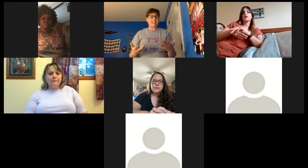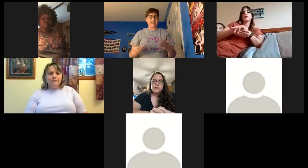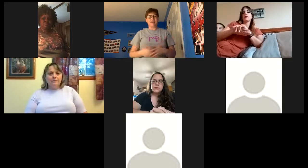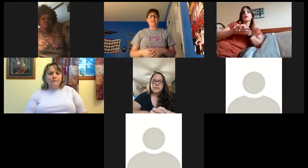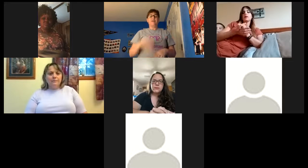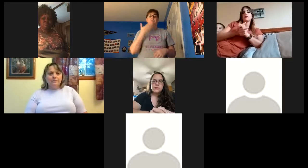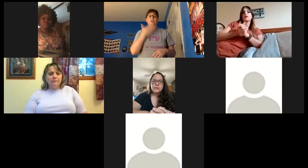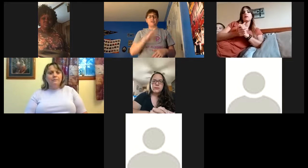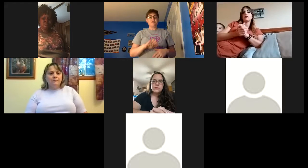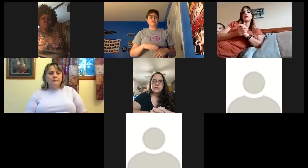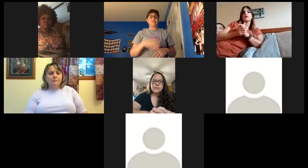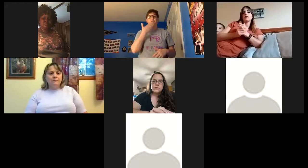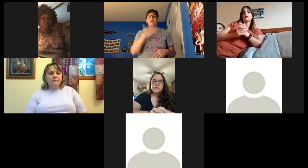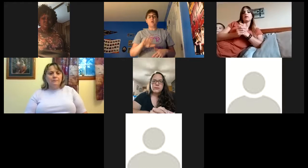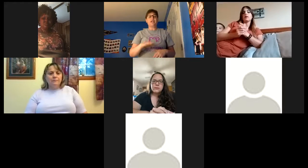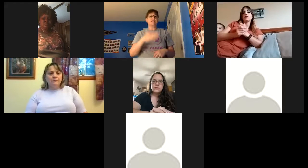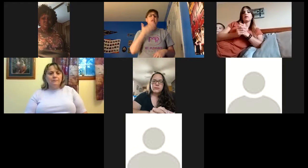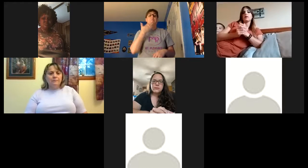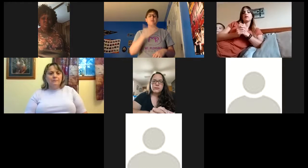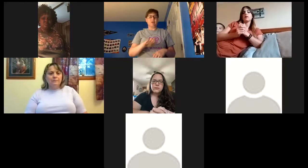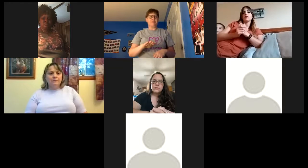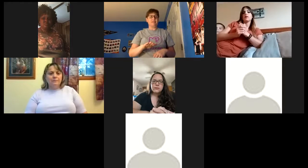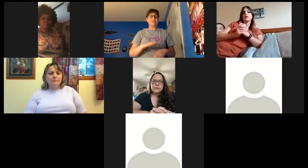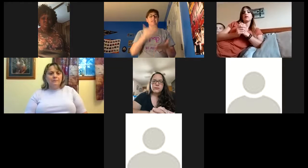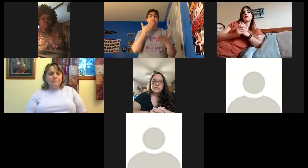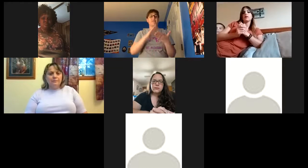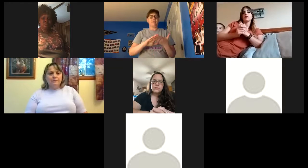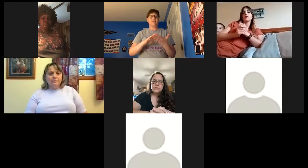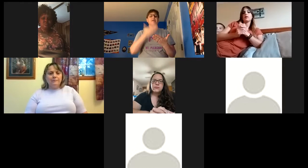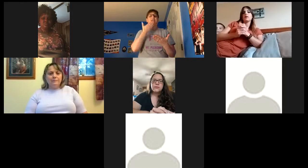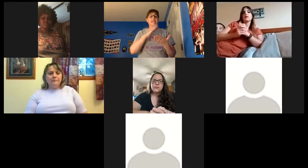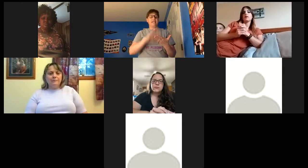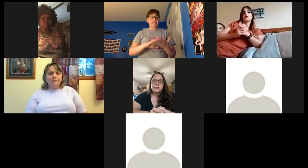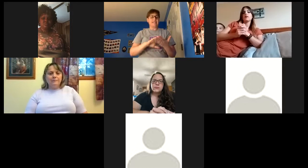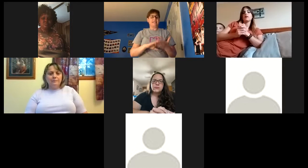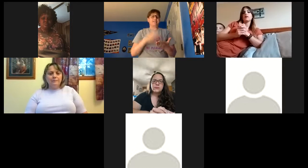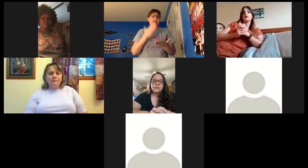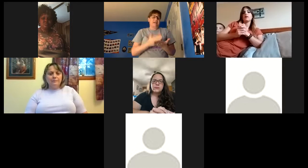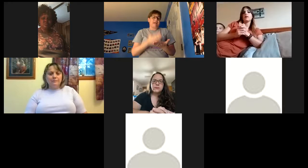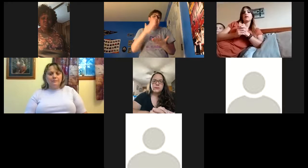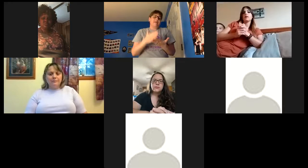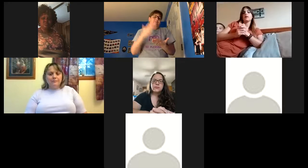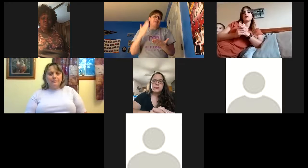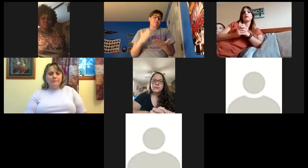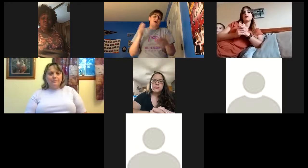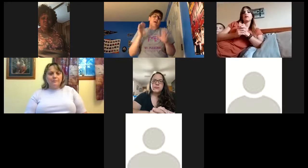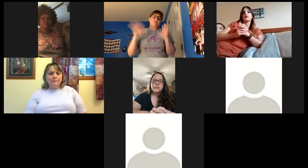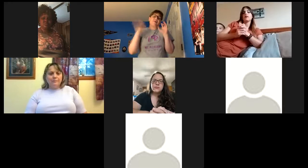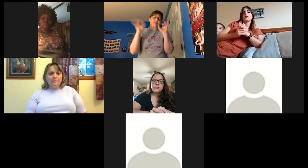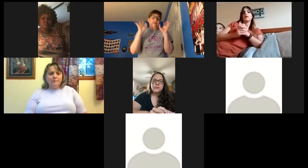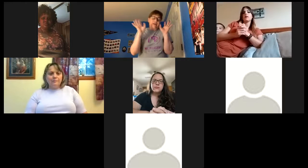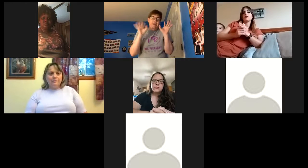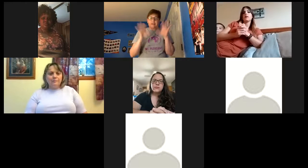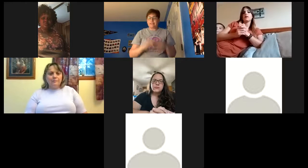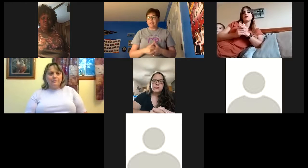that slang for it? You're just being quick and sloppy with it instead of being like a neat and like being proper